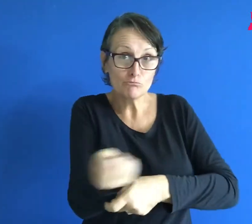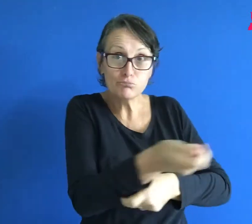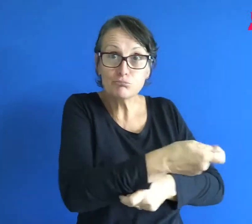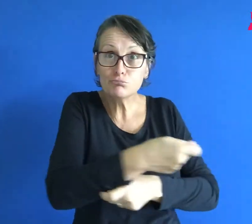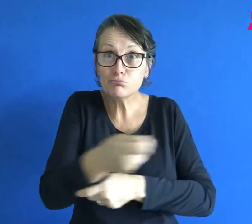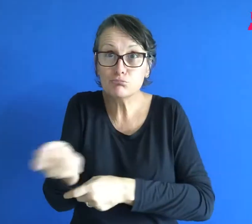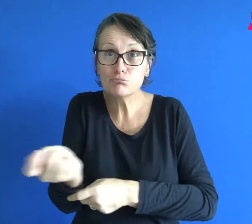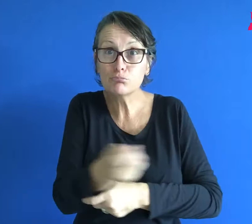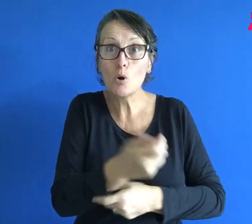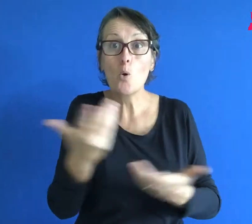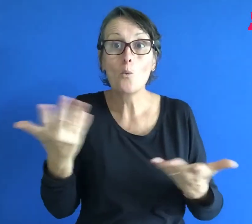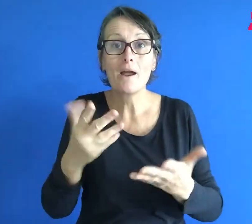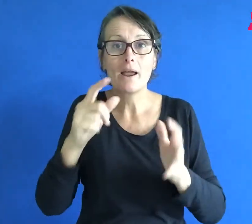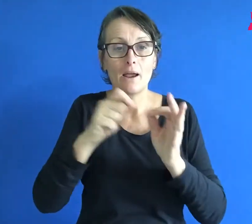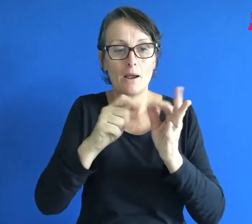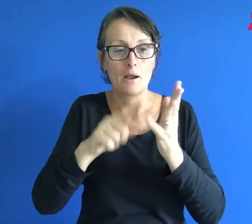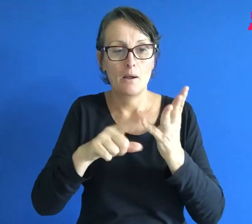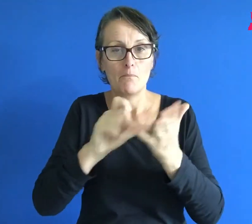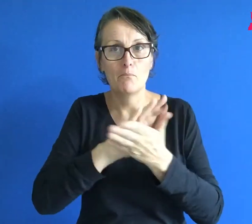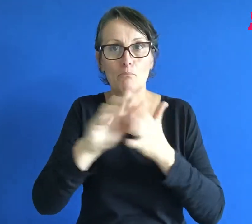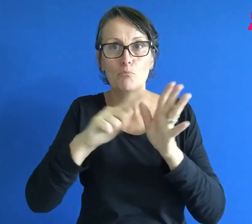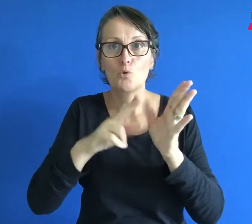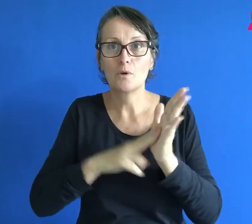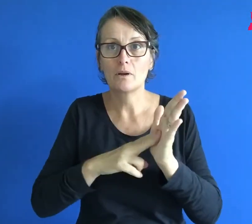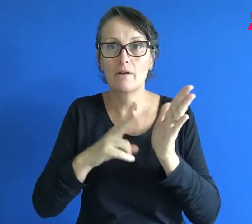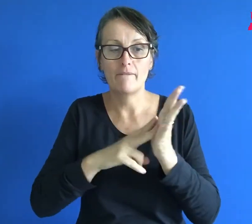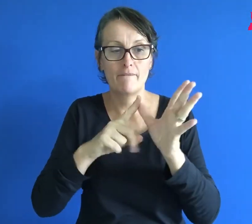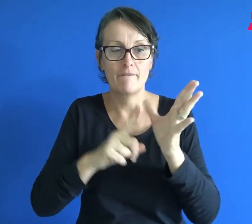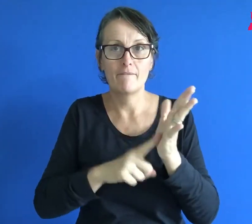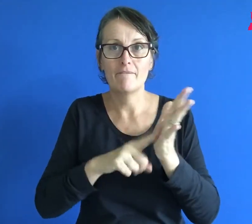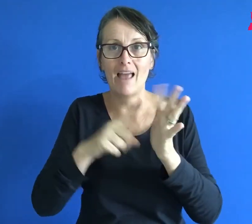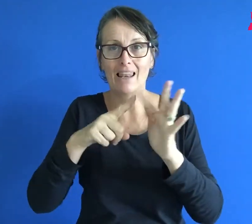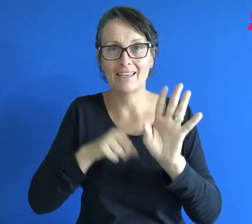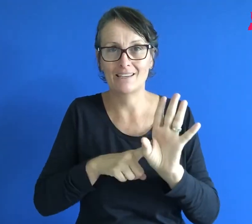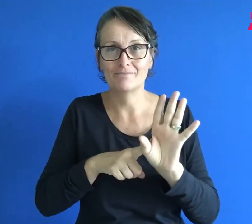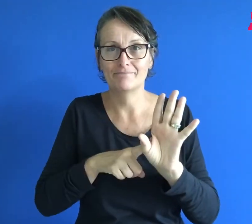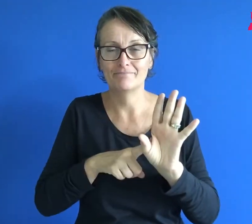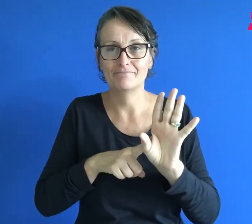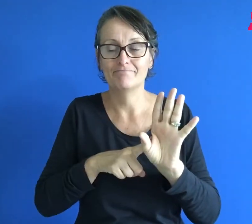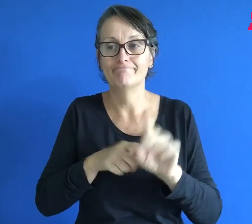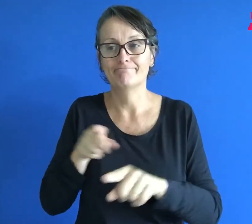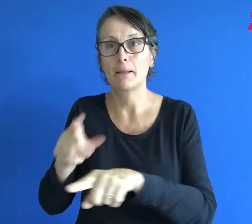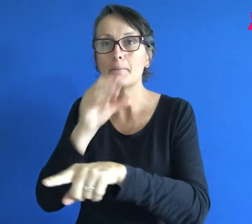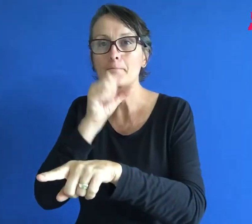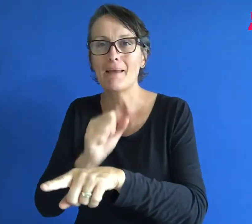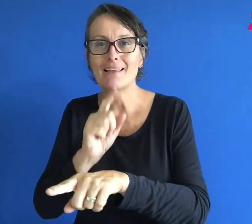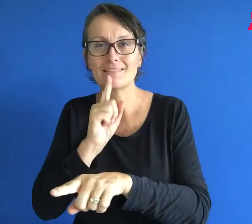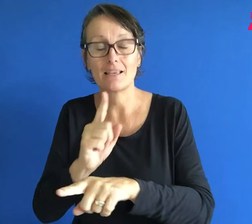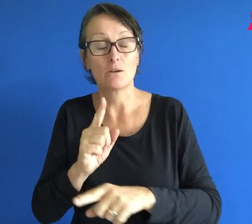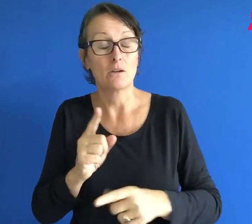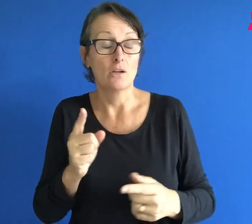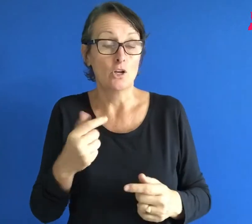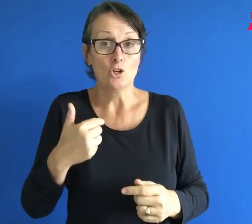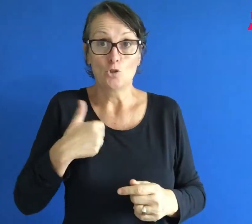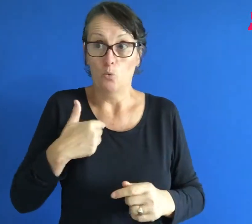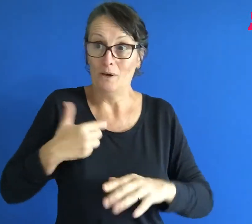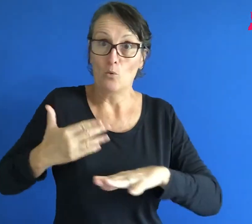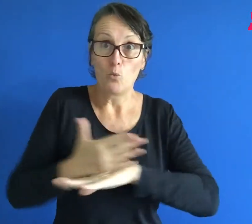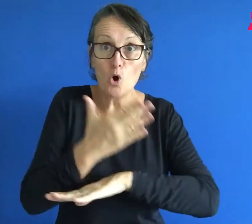Valley. So we did some saves, and when we say saves, it's like fire threatening a house, go down, put the fire